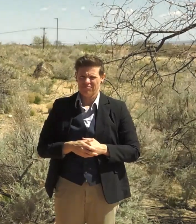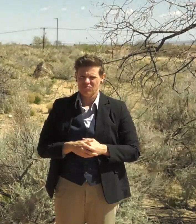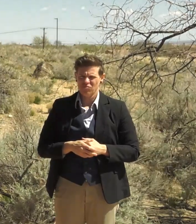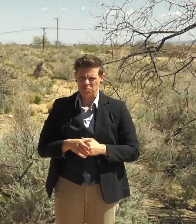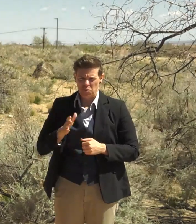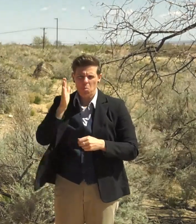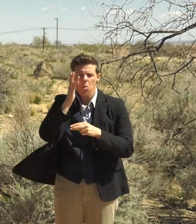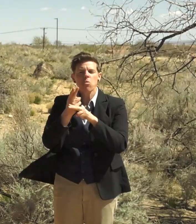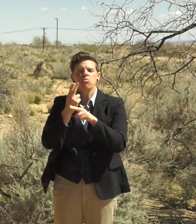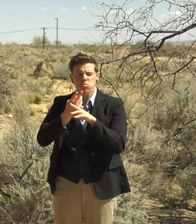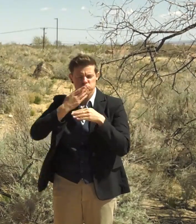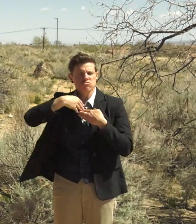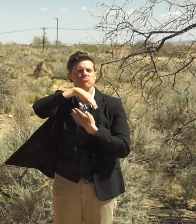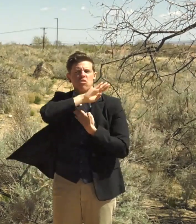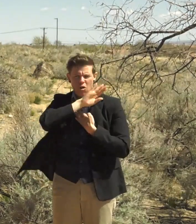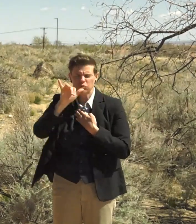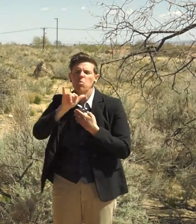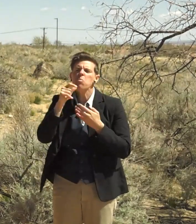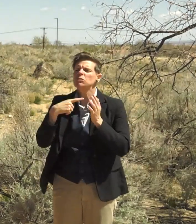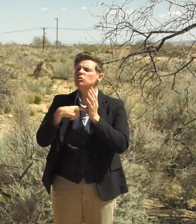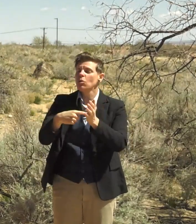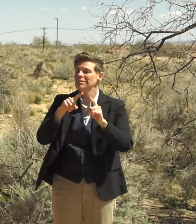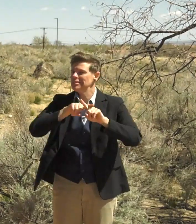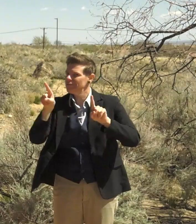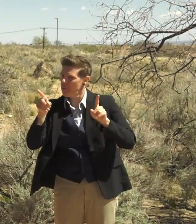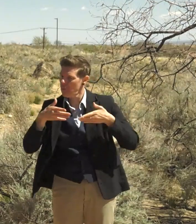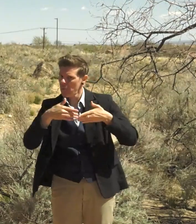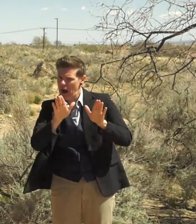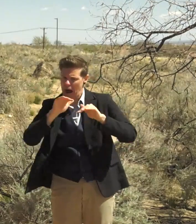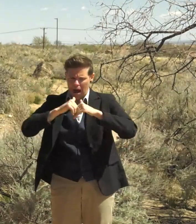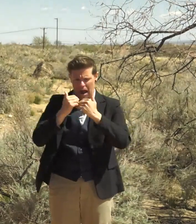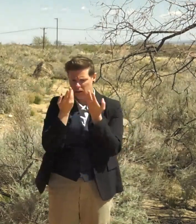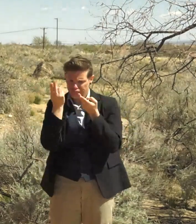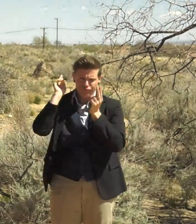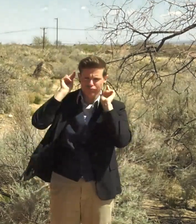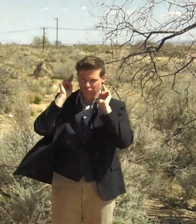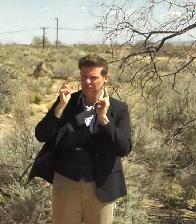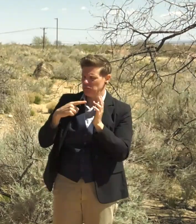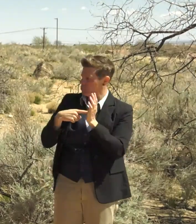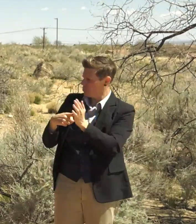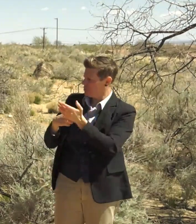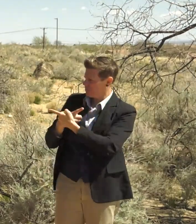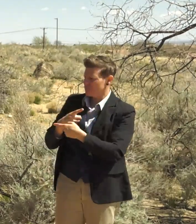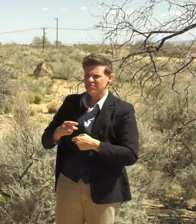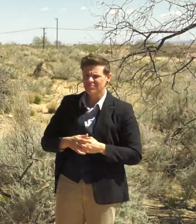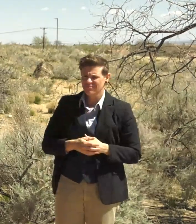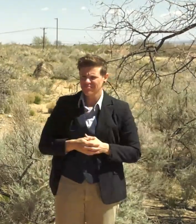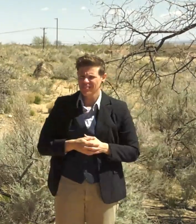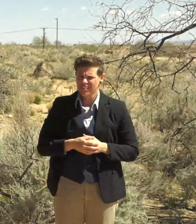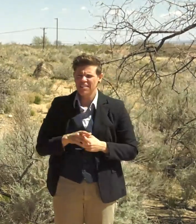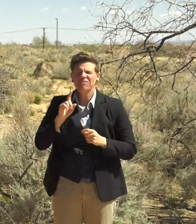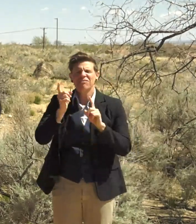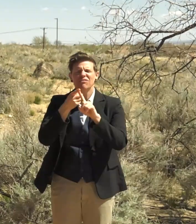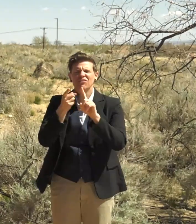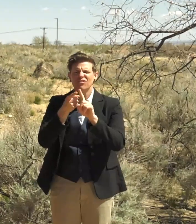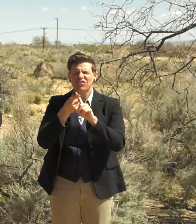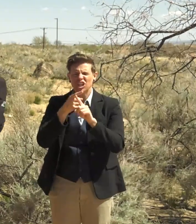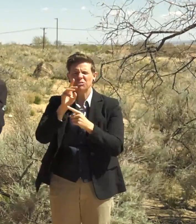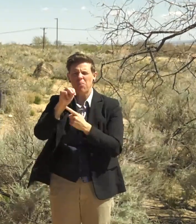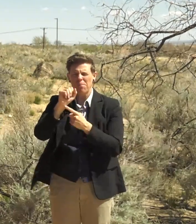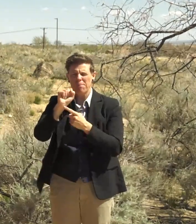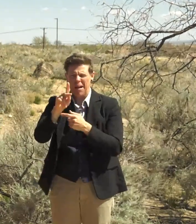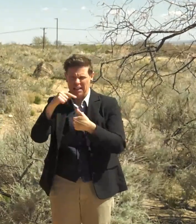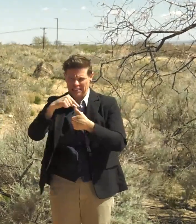then we'll pause for another topic. Okay. So you can go ahead and do face masks, and then we'll talk about nursing homes after. We'll do. Okay.